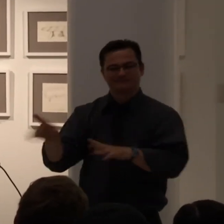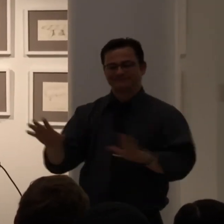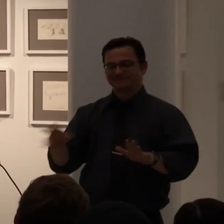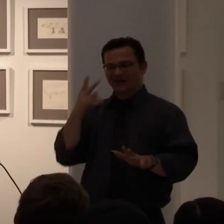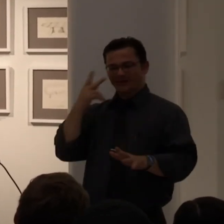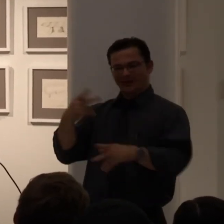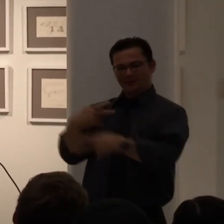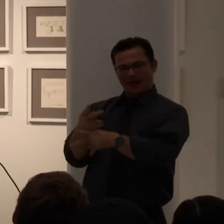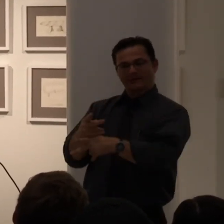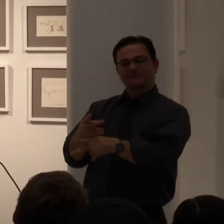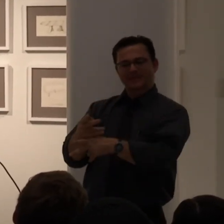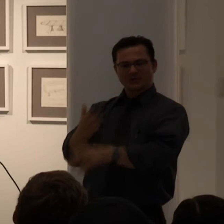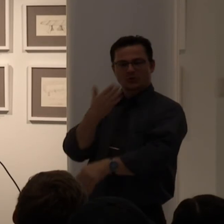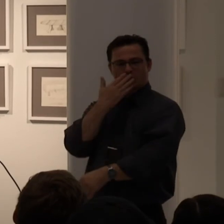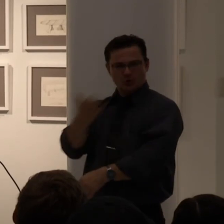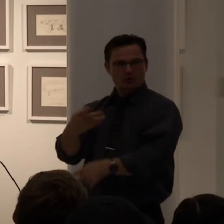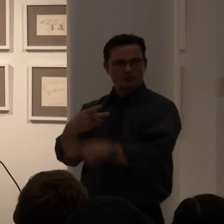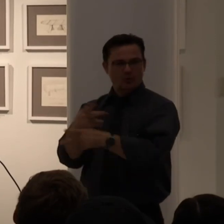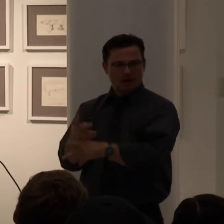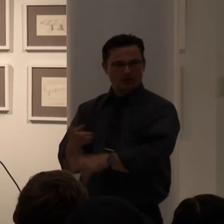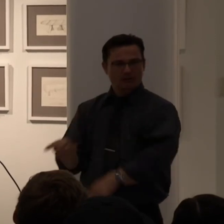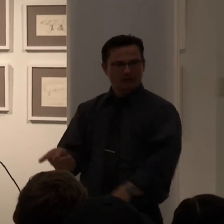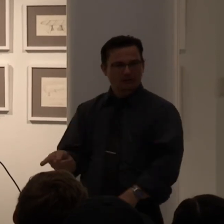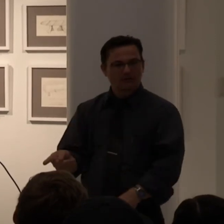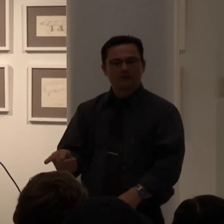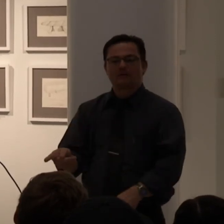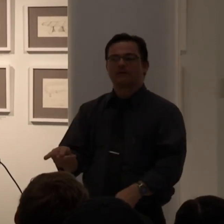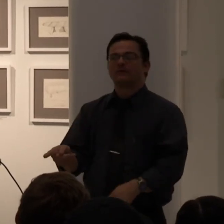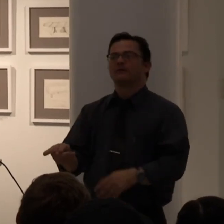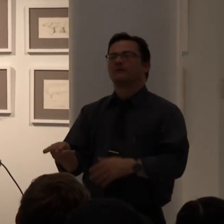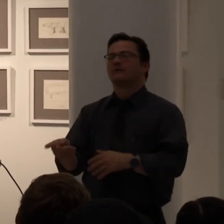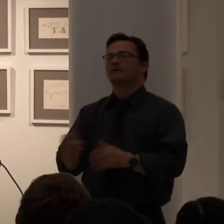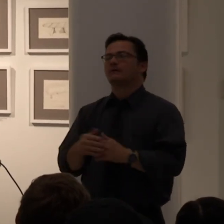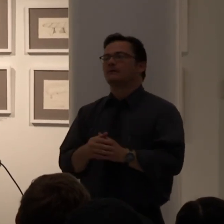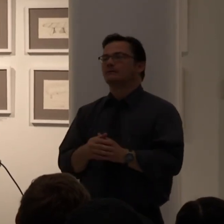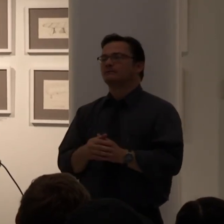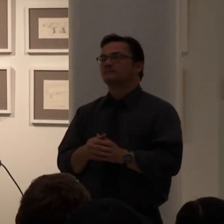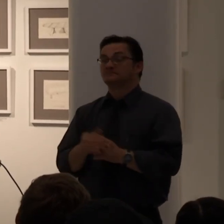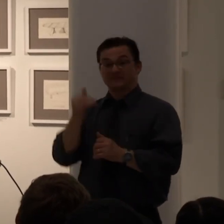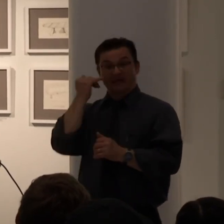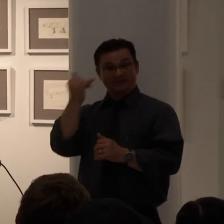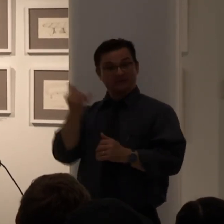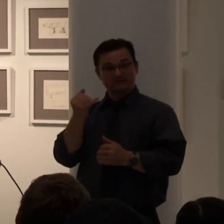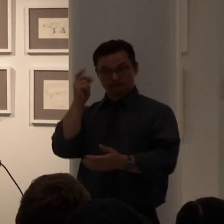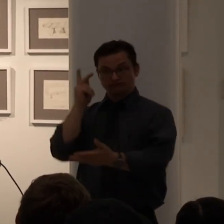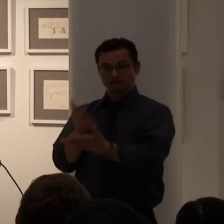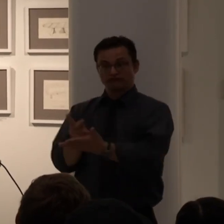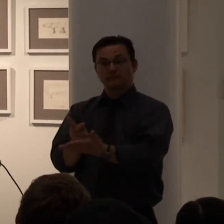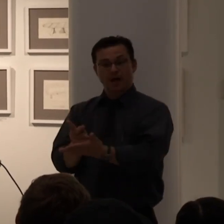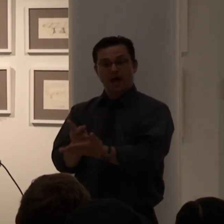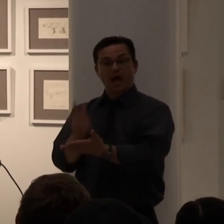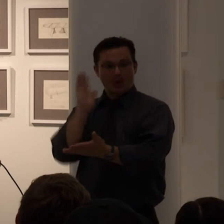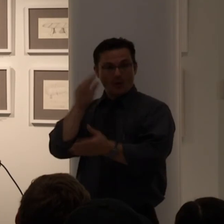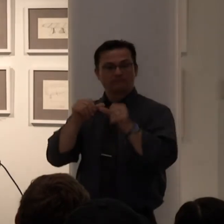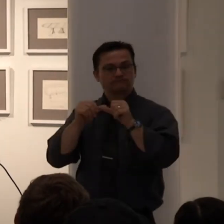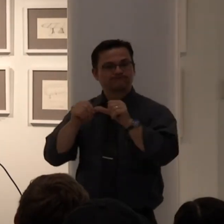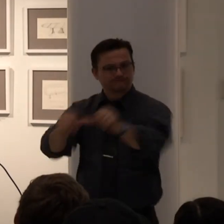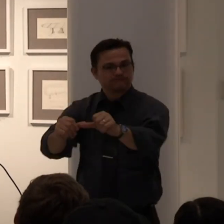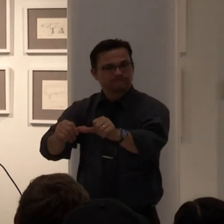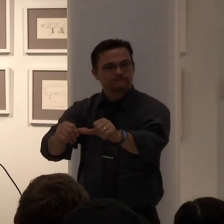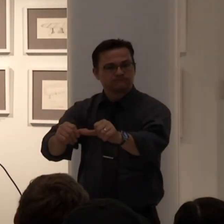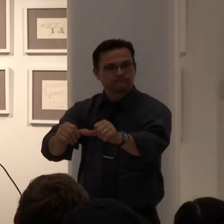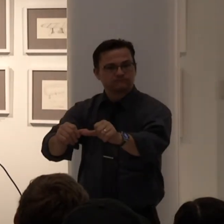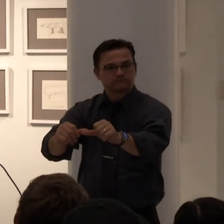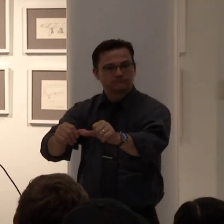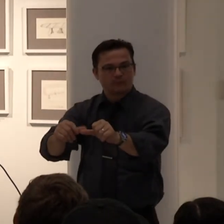say, this is a valid product. And the thing is that if it's valid, it will last for a long time.